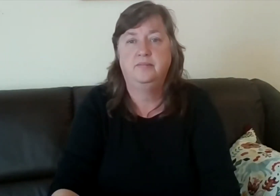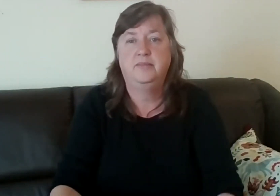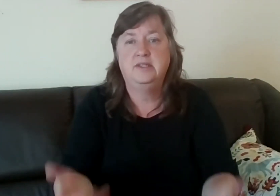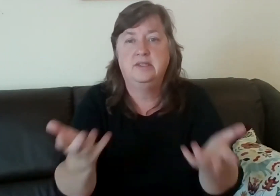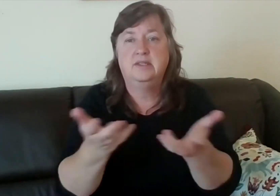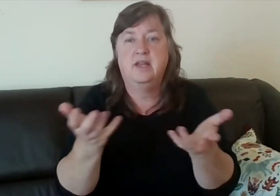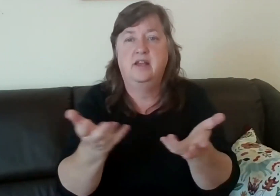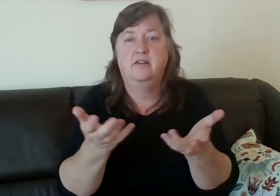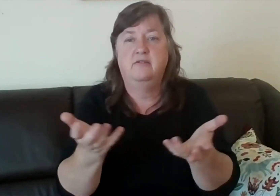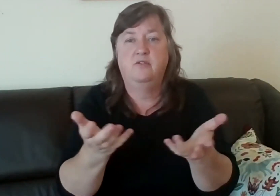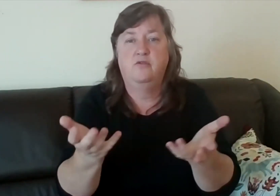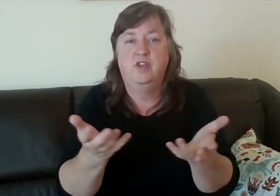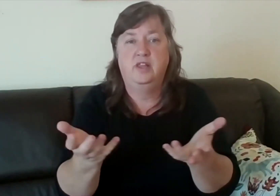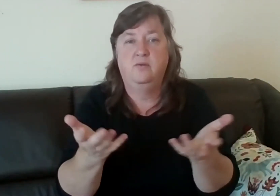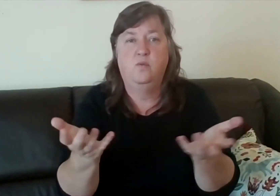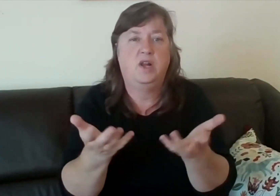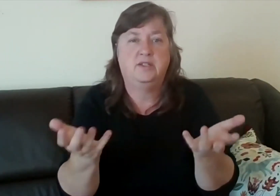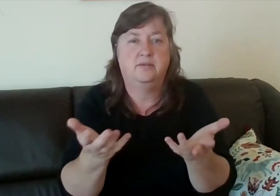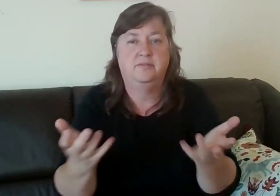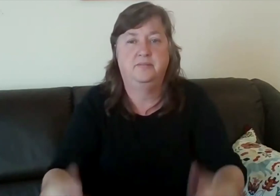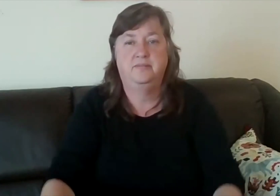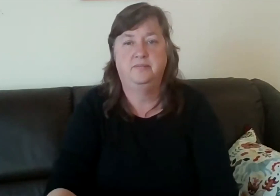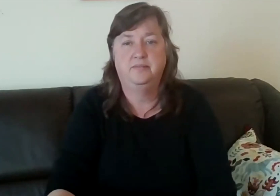This is the sign for feeling what?